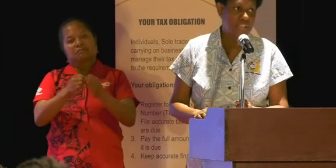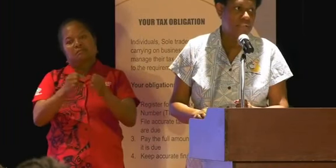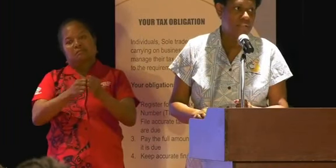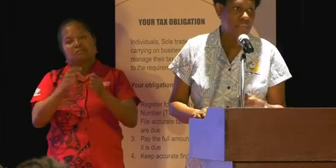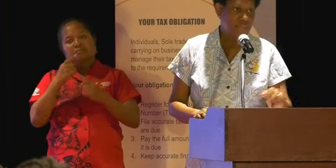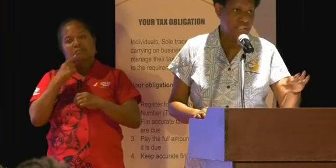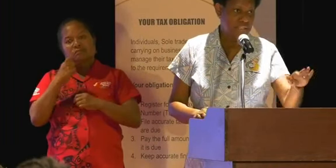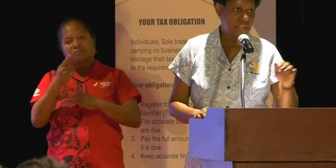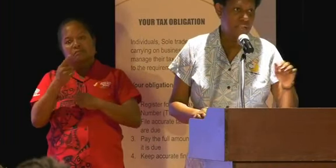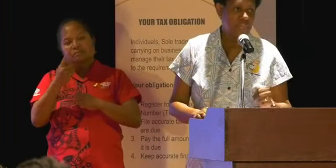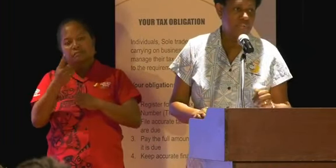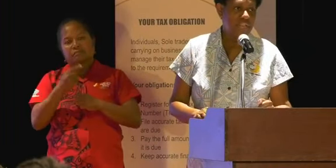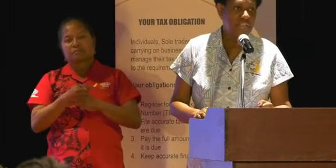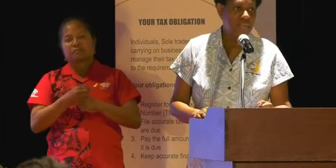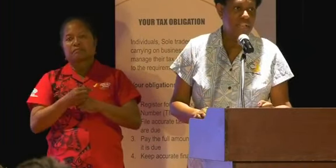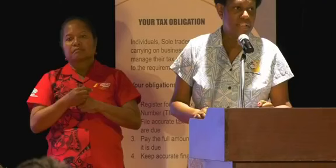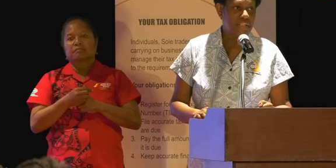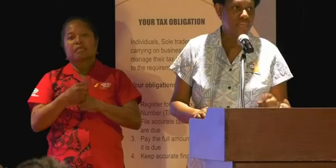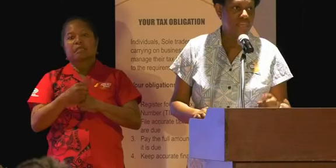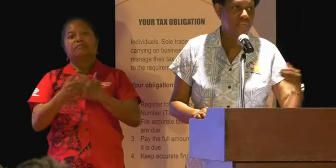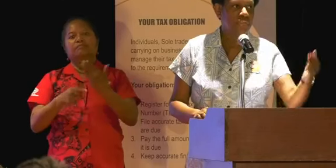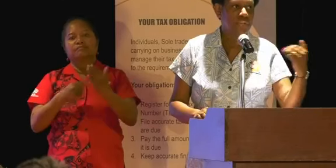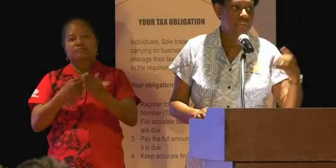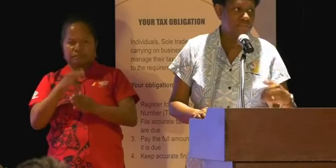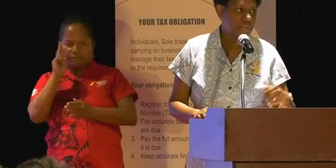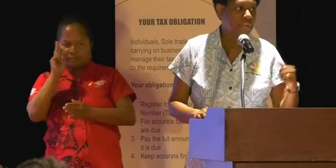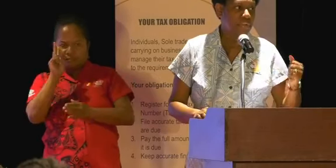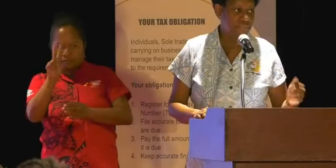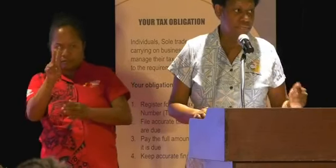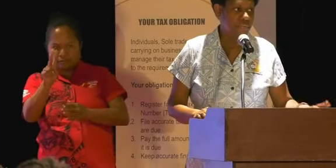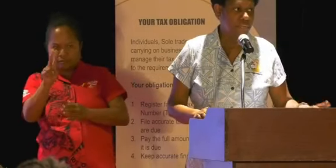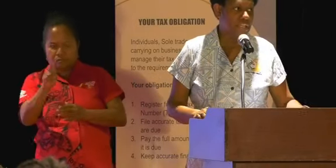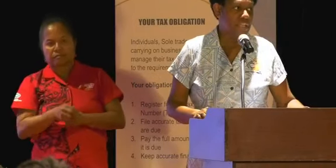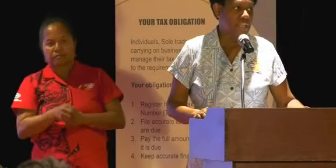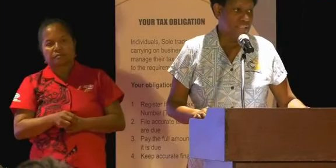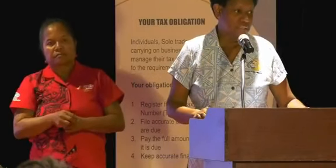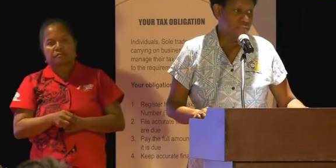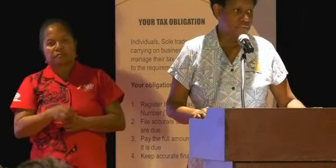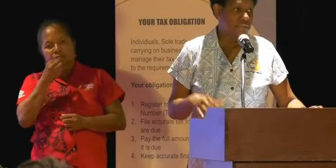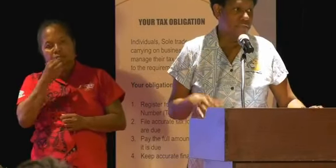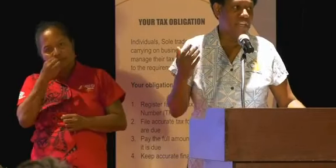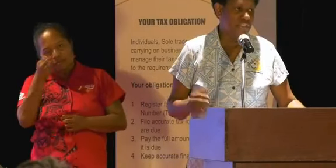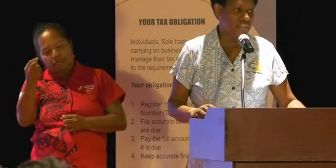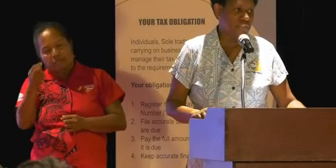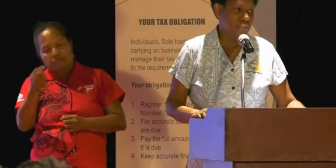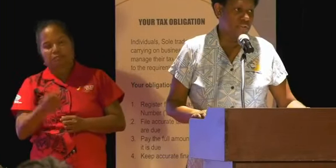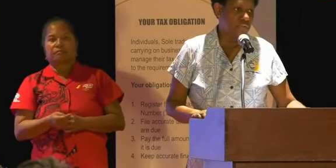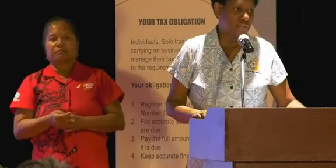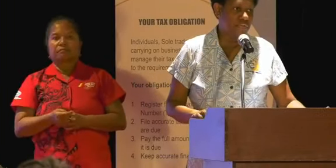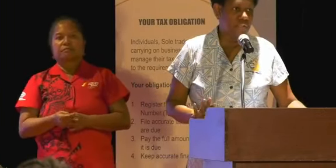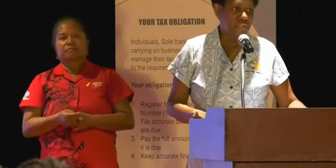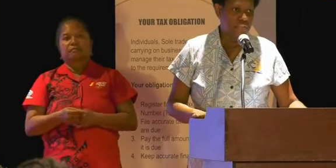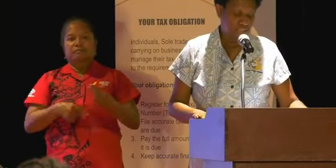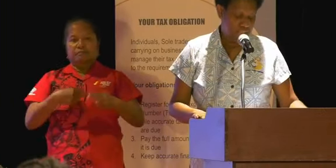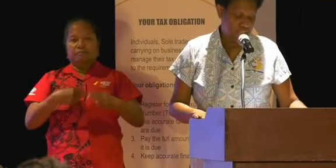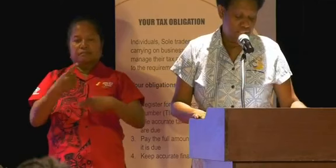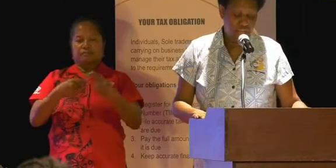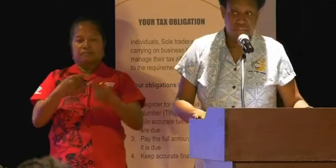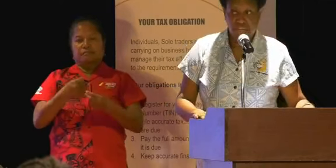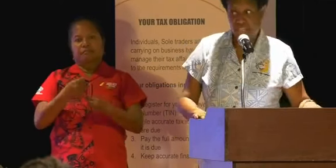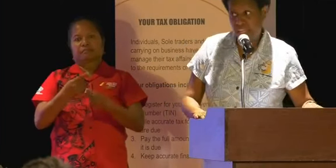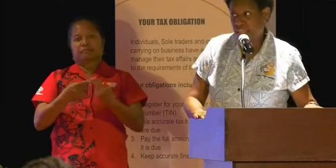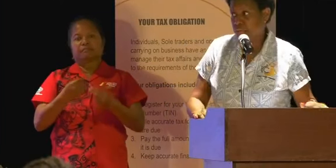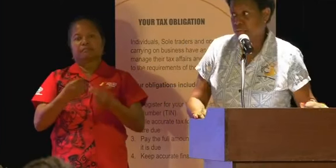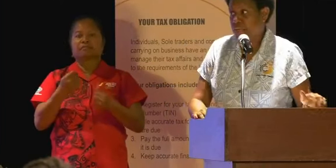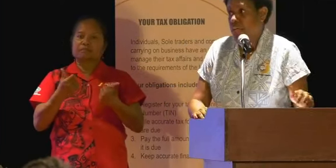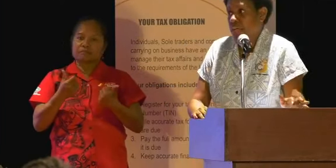no got. We plus give him opportunity past them. You lo come forward before we take further actions on you.